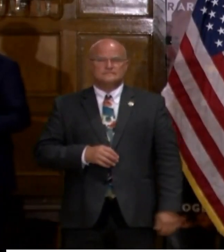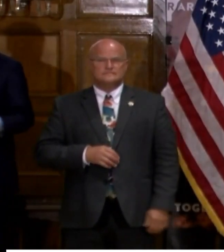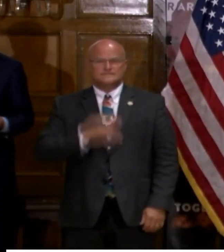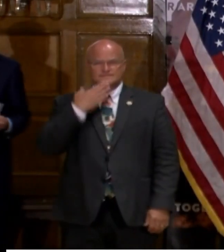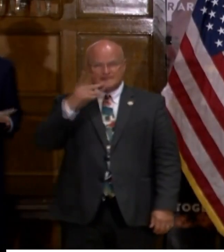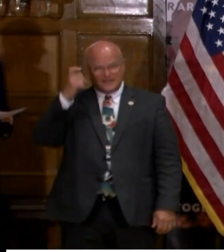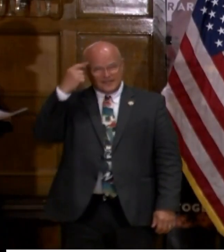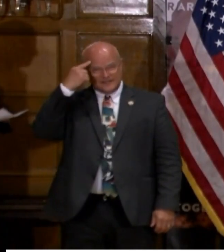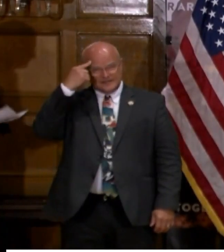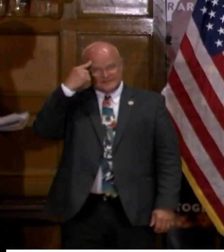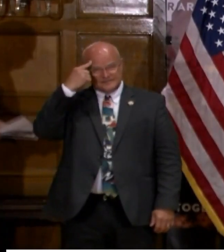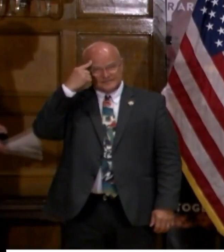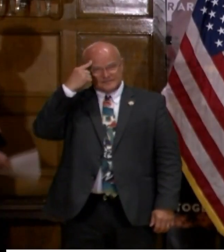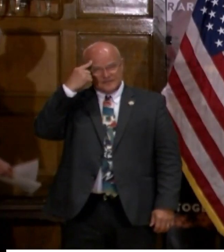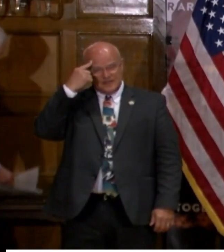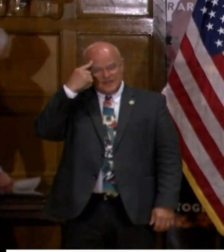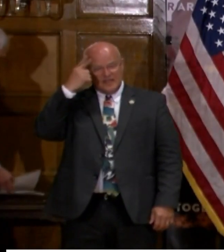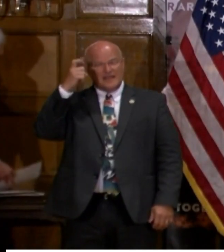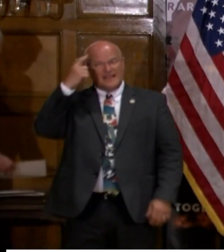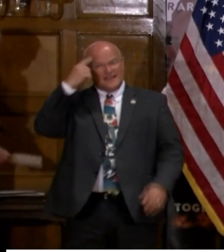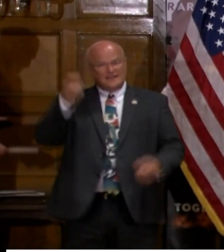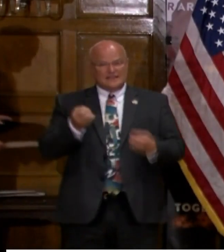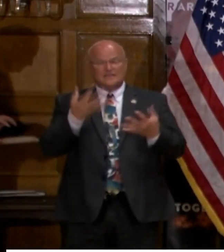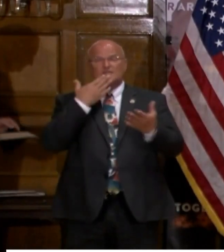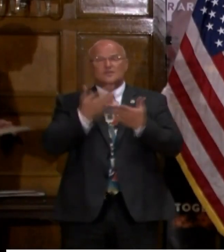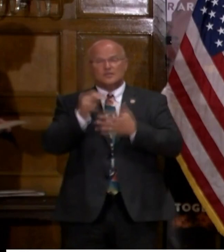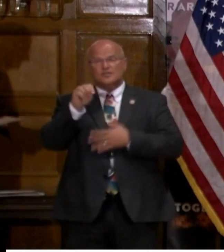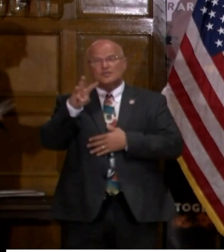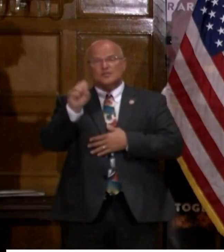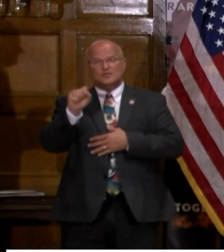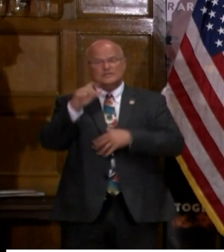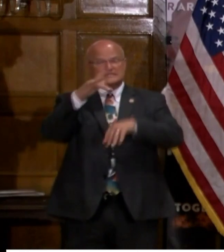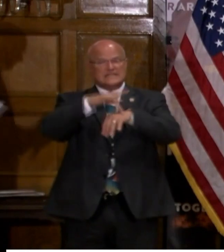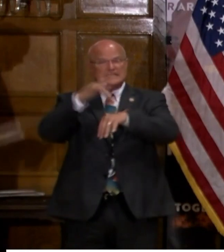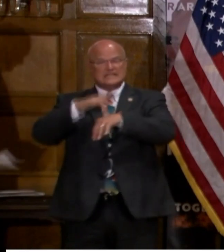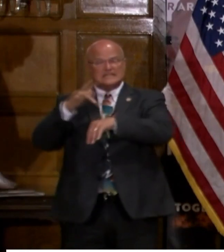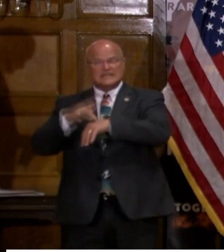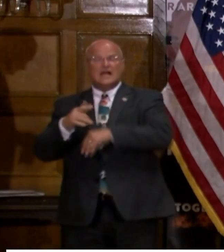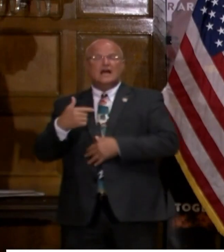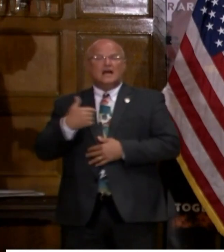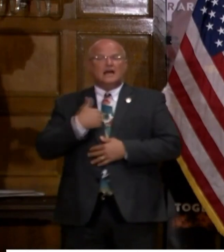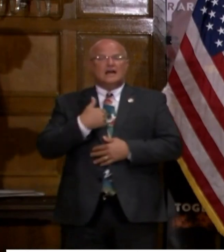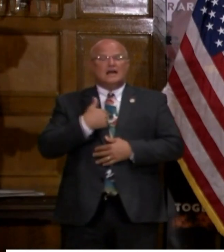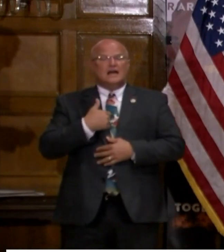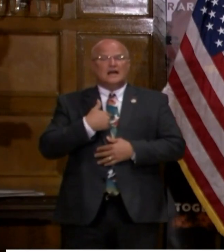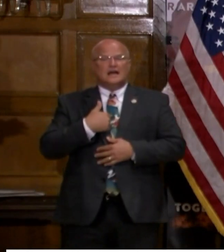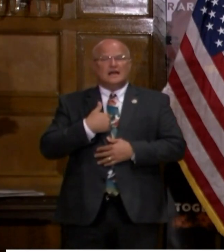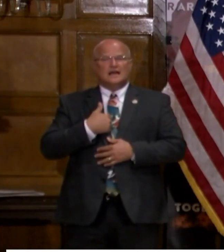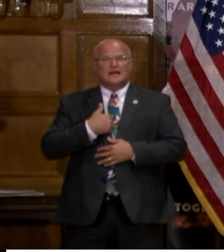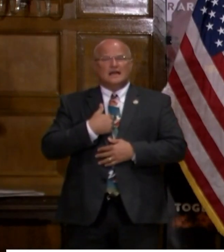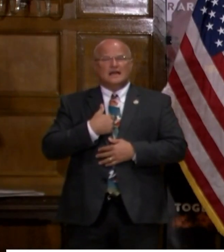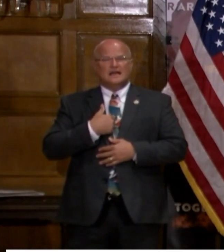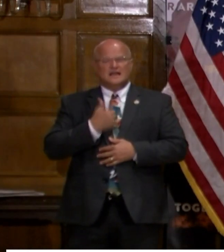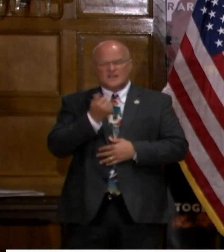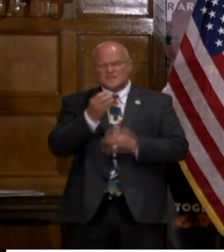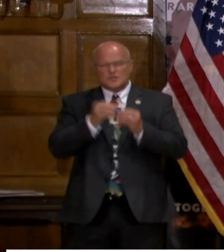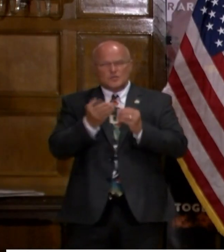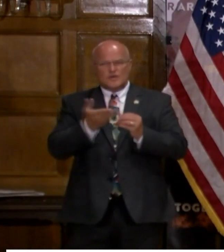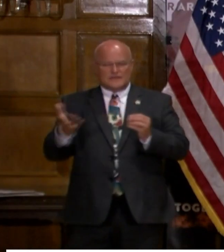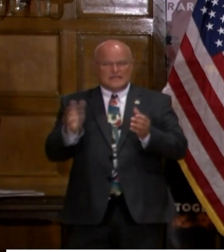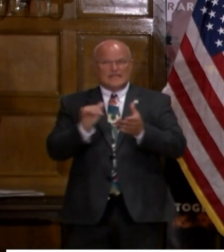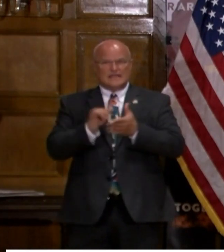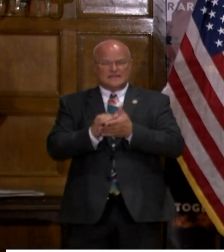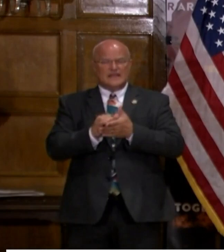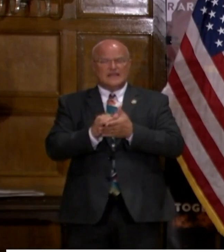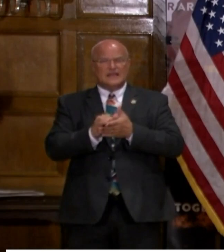Thank you, Governor. The Governor has given you the good news, the highlights. I'm just going to review a couple of things that